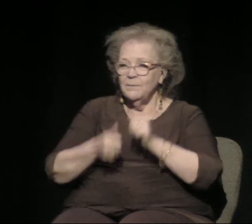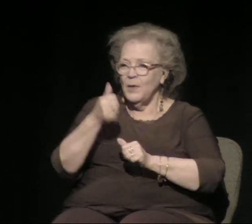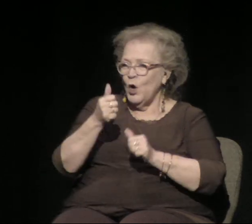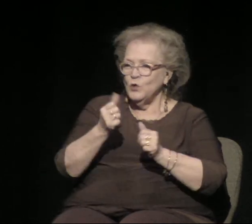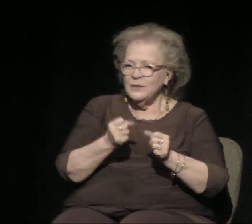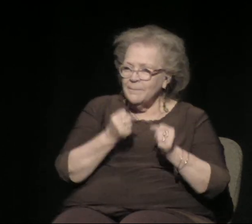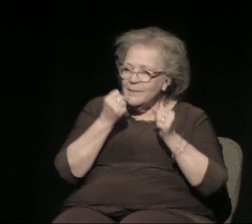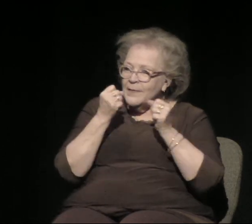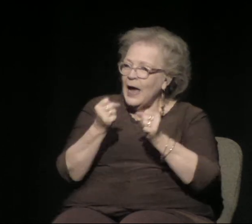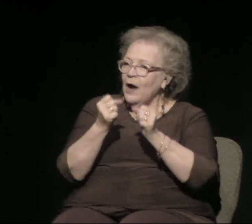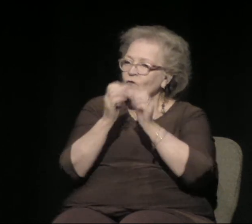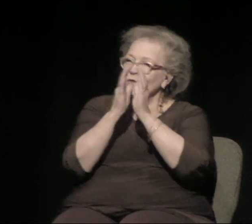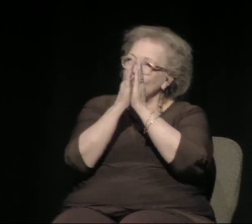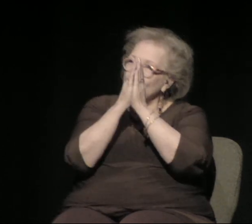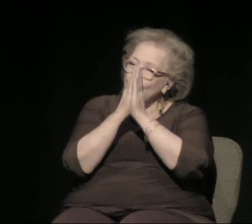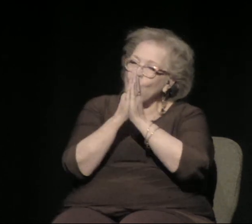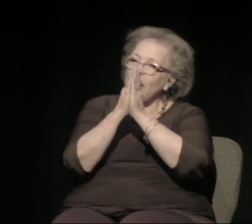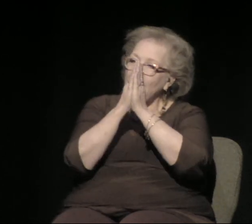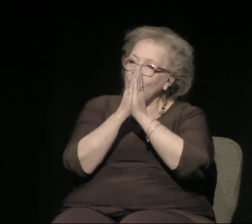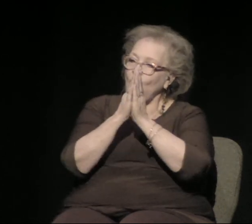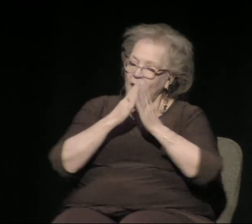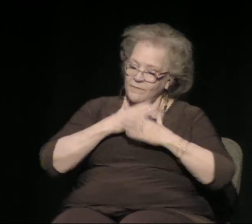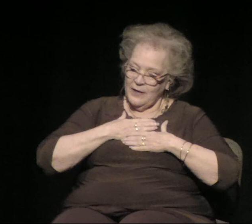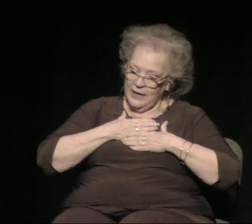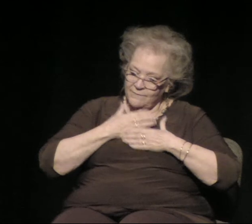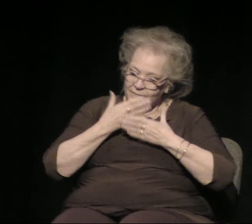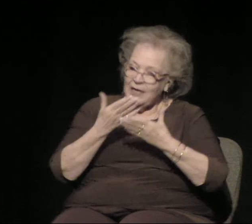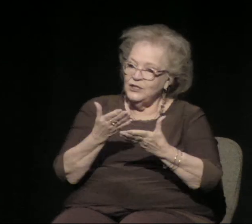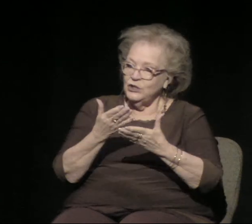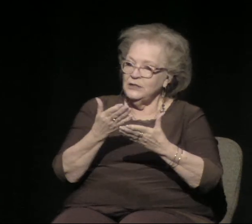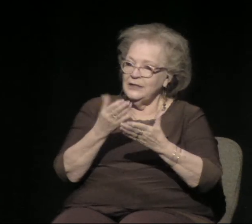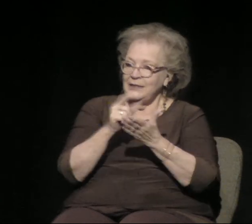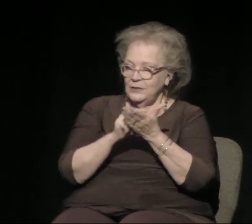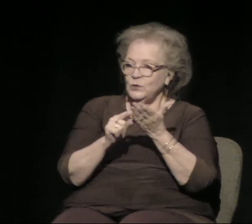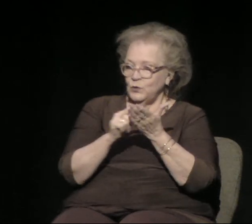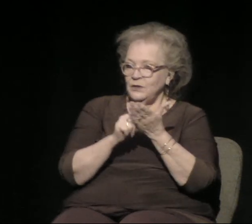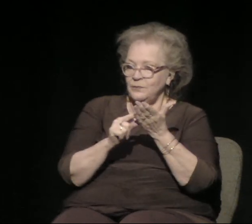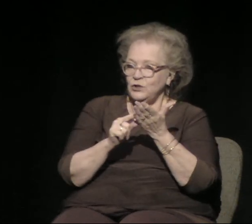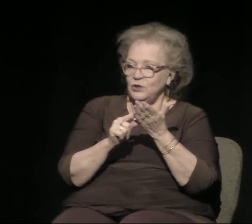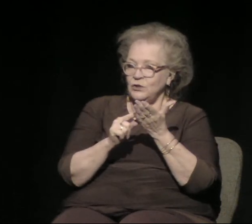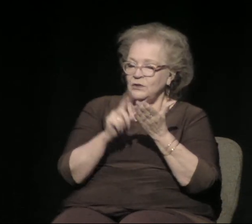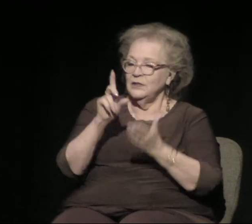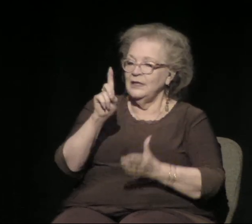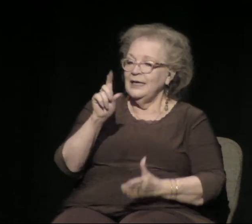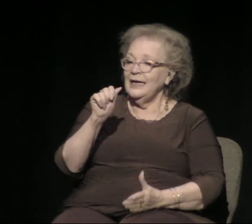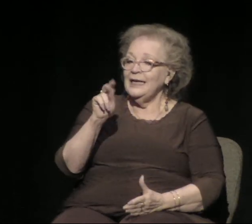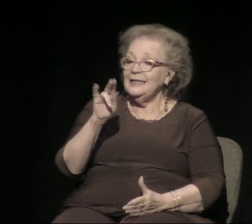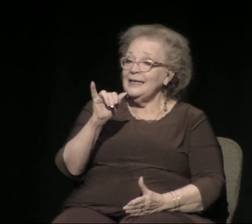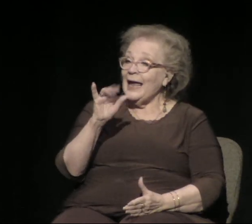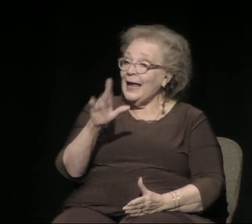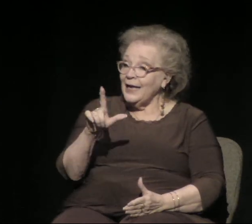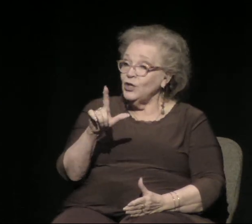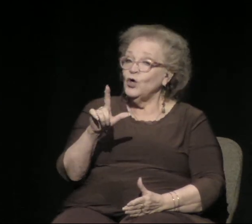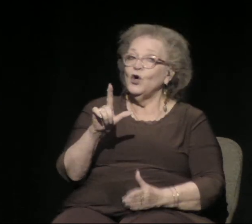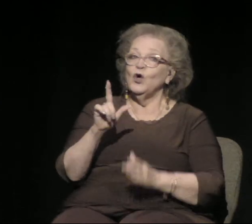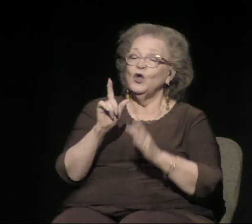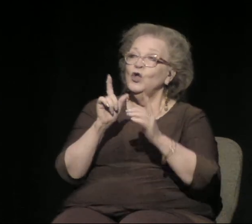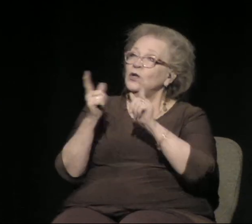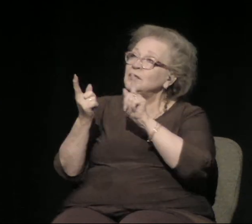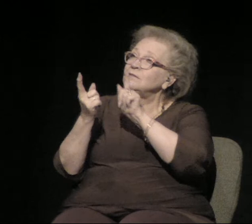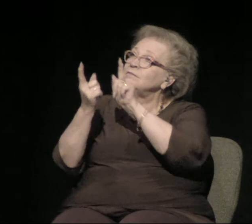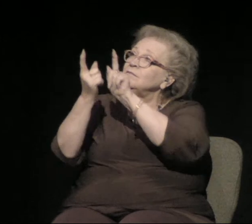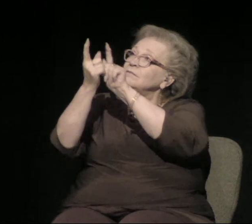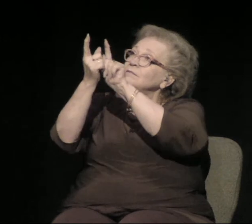powerful prayers of confession in all the scripture. And we're going to look at Daniel's going to the